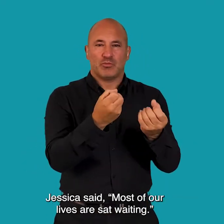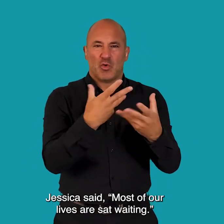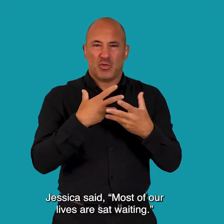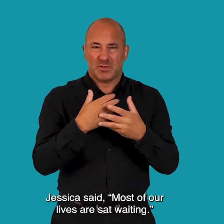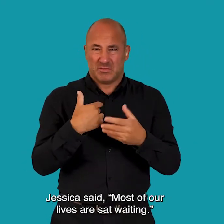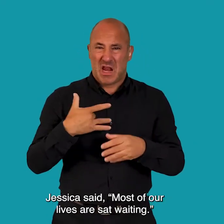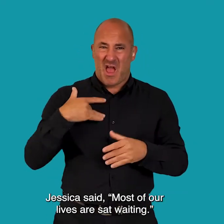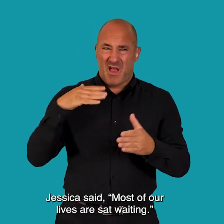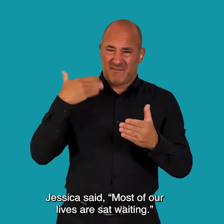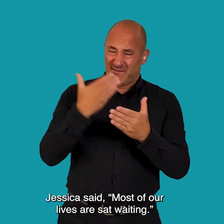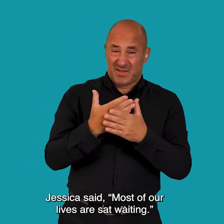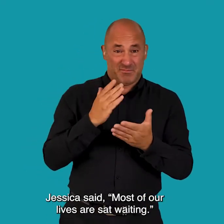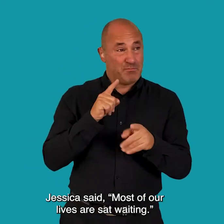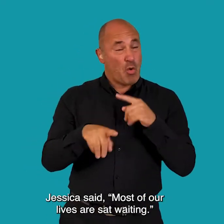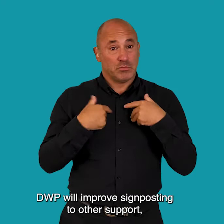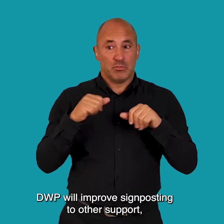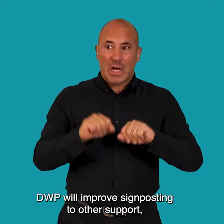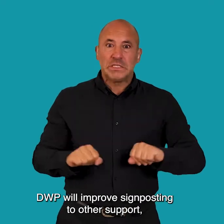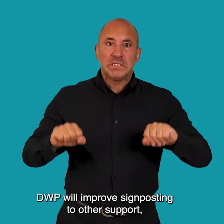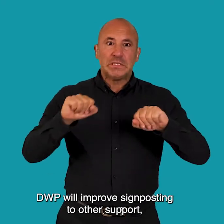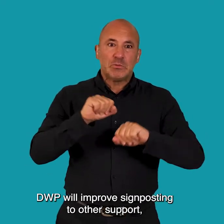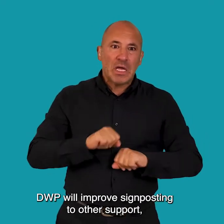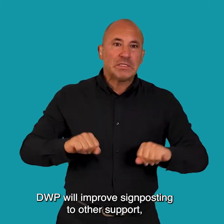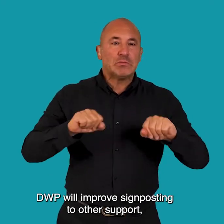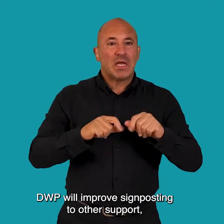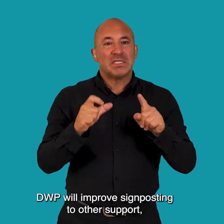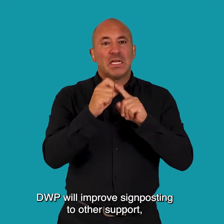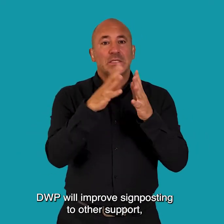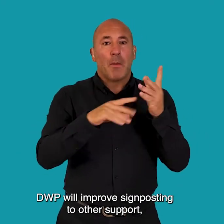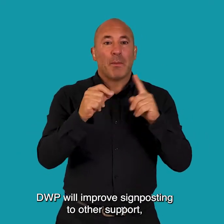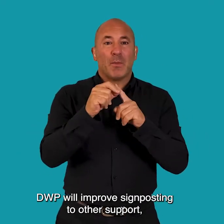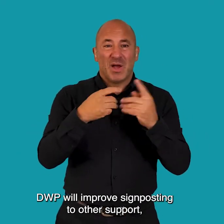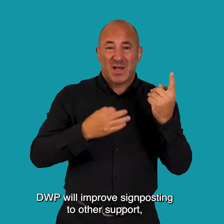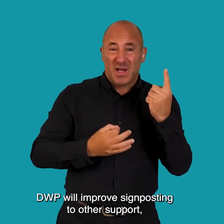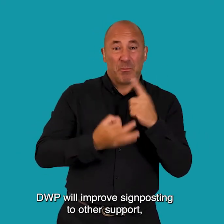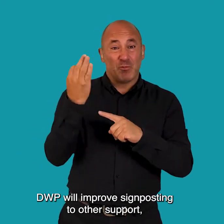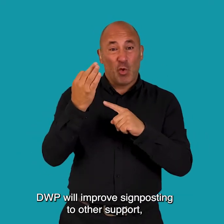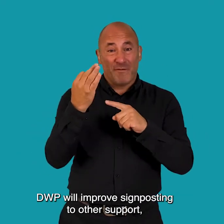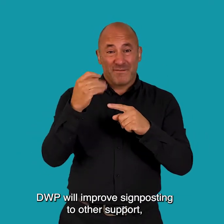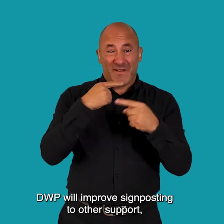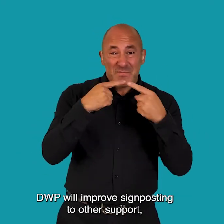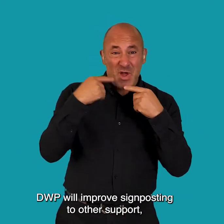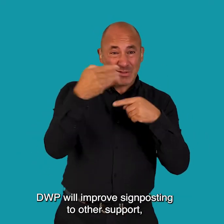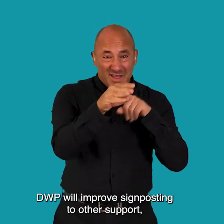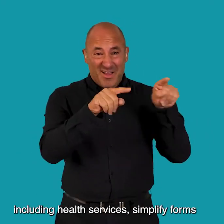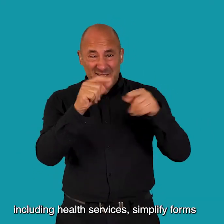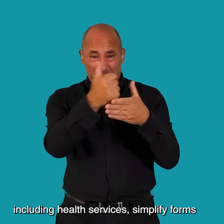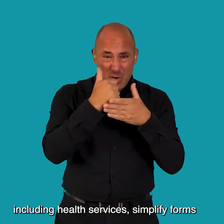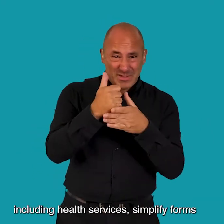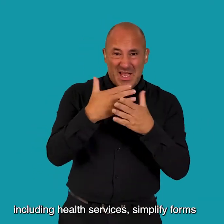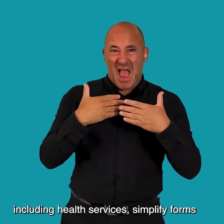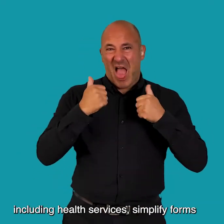lives are sat waiting. DWP will improve signposting to other support, including health